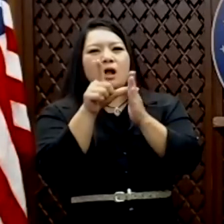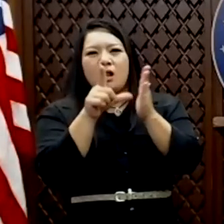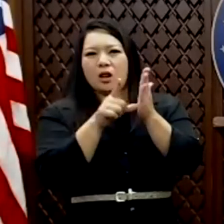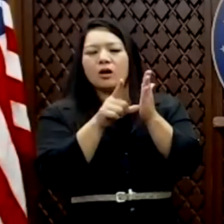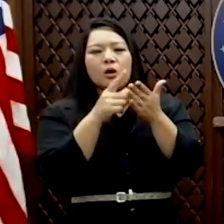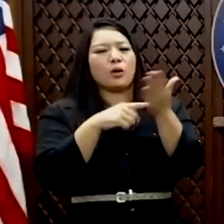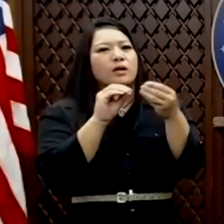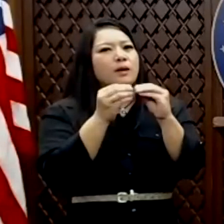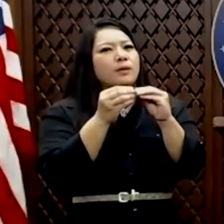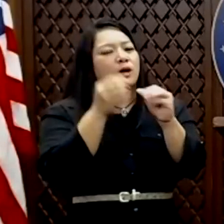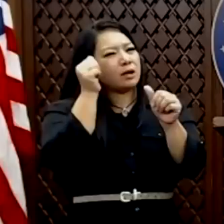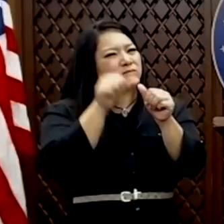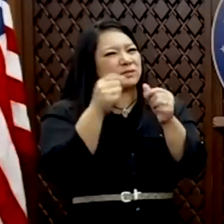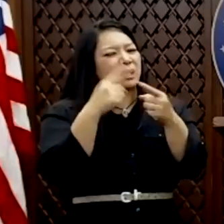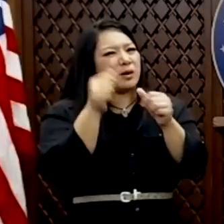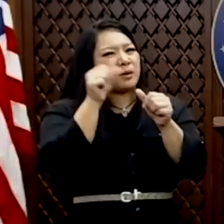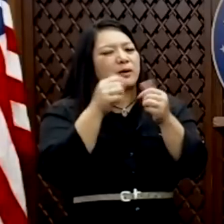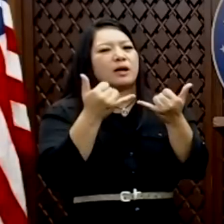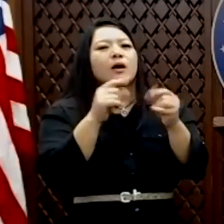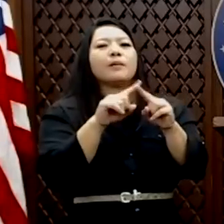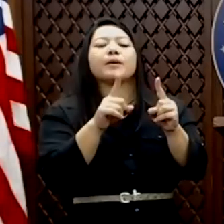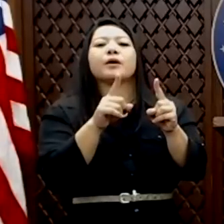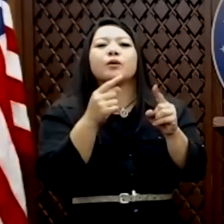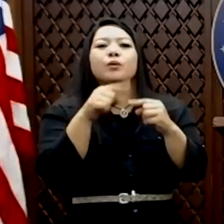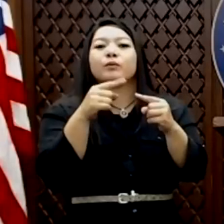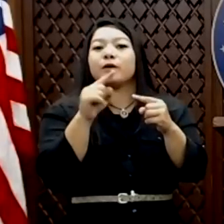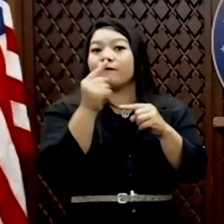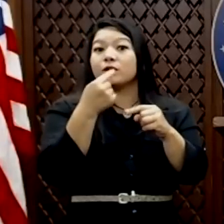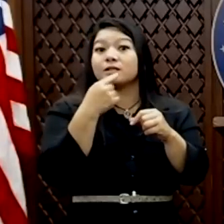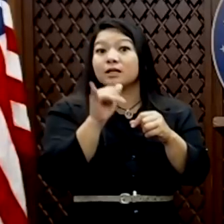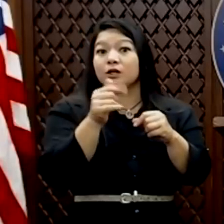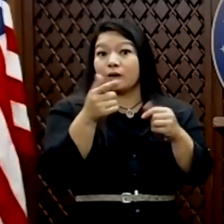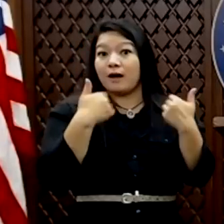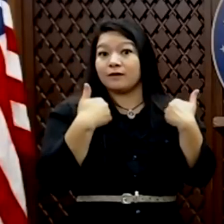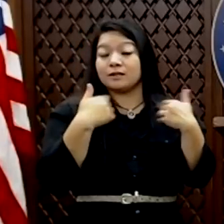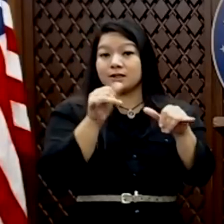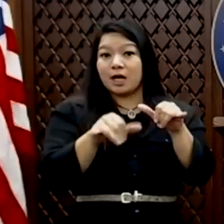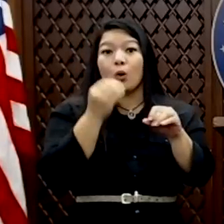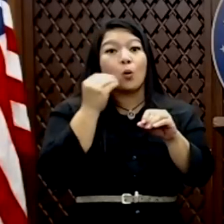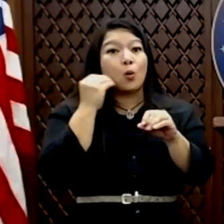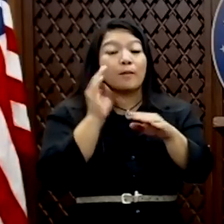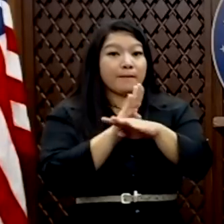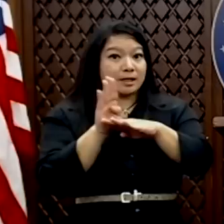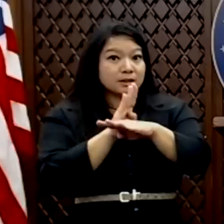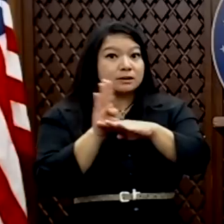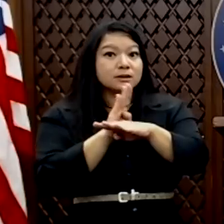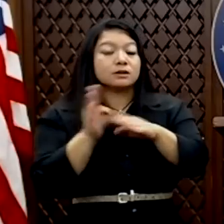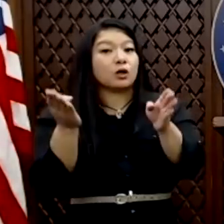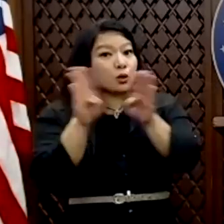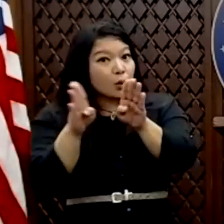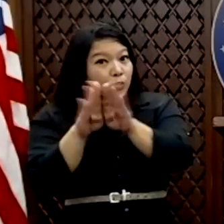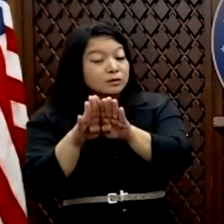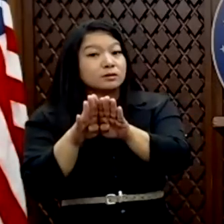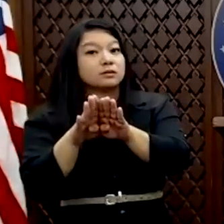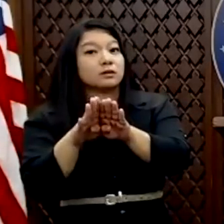which number that is. But when we first said that you have to stay home, businesses are to close